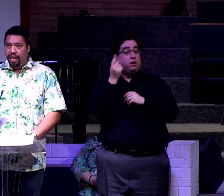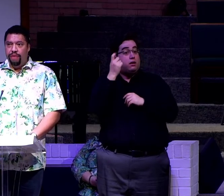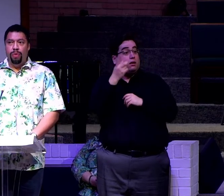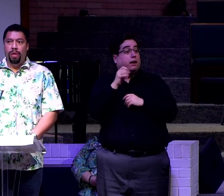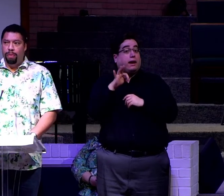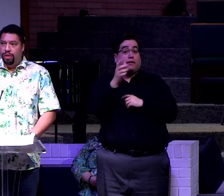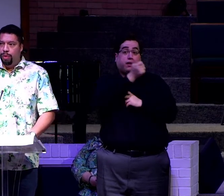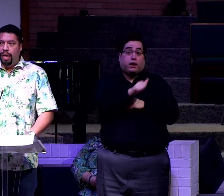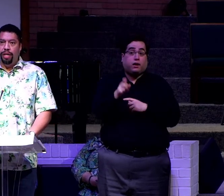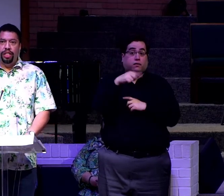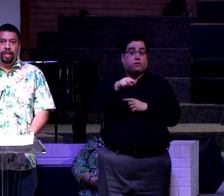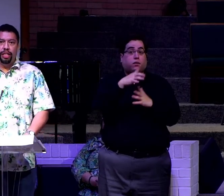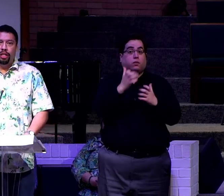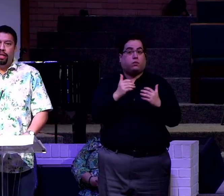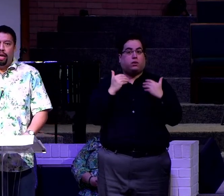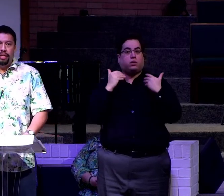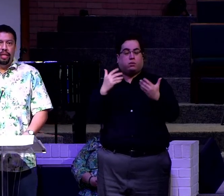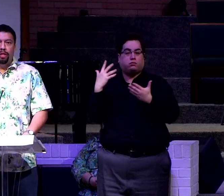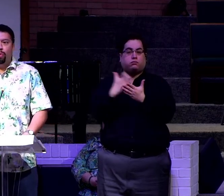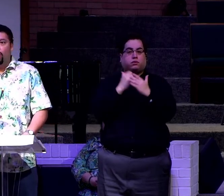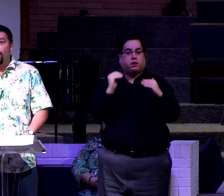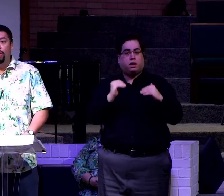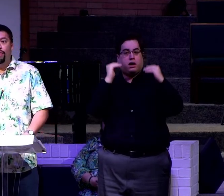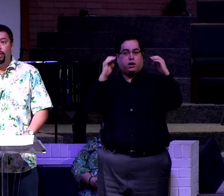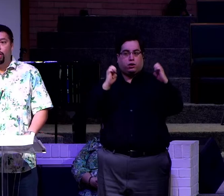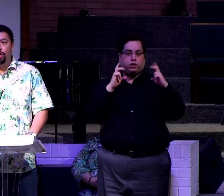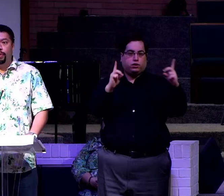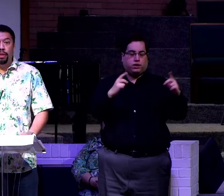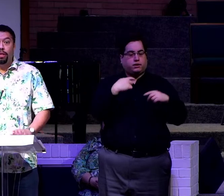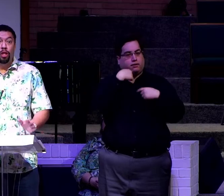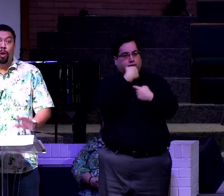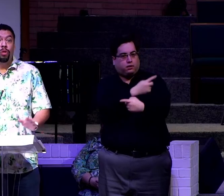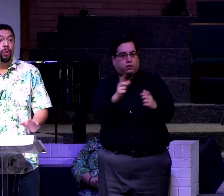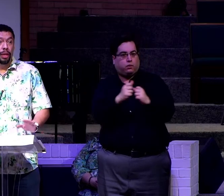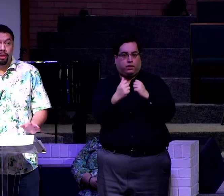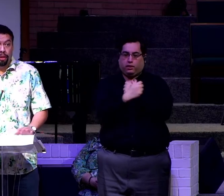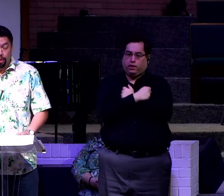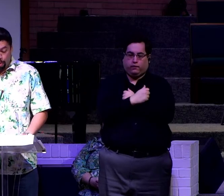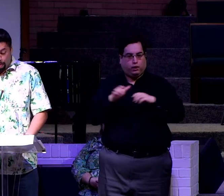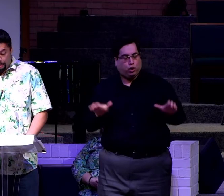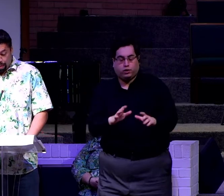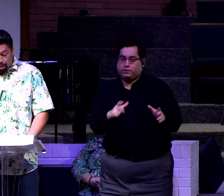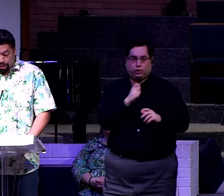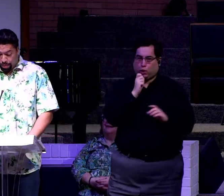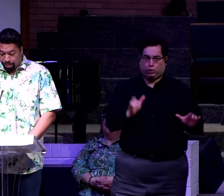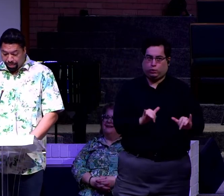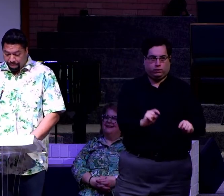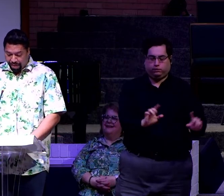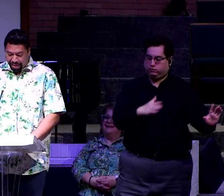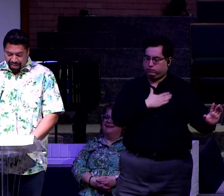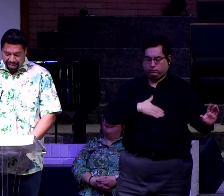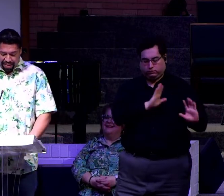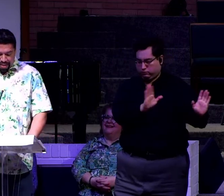However, if any of you want to pursue higher education, I say this with all love and encouragement. Don't do it.